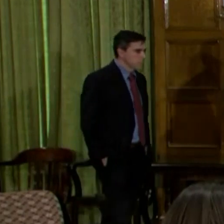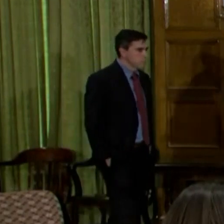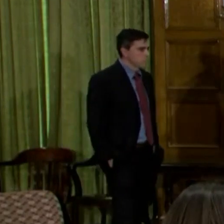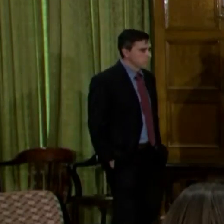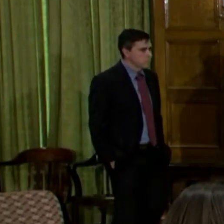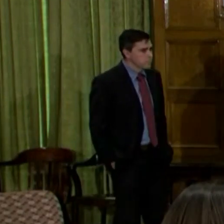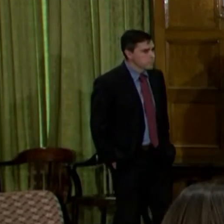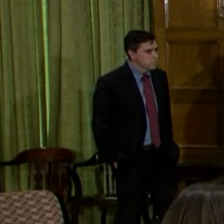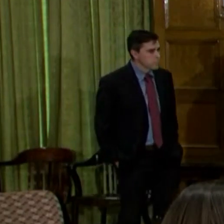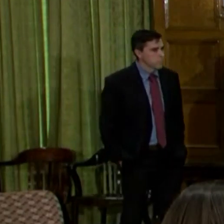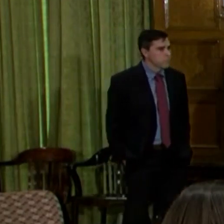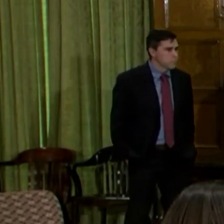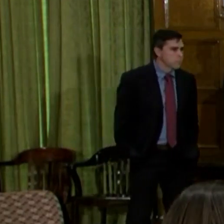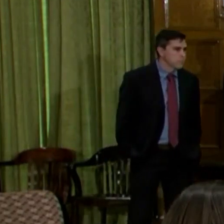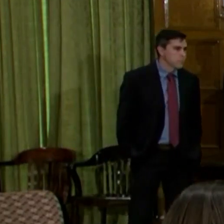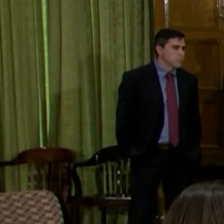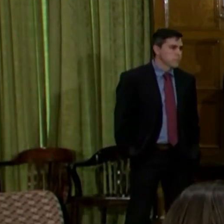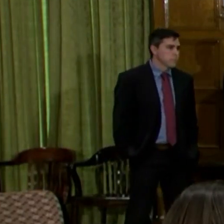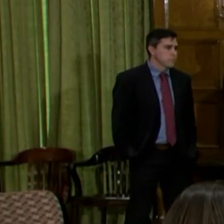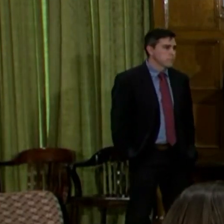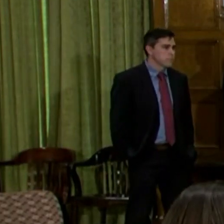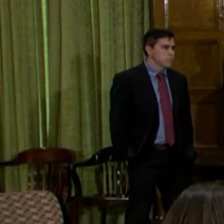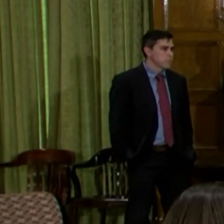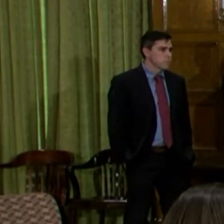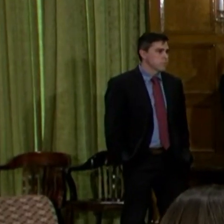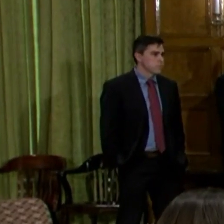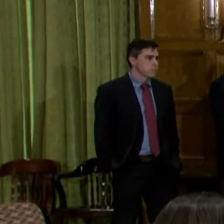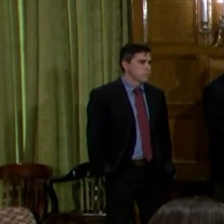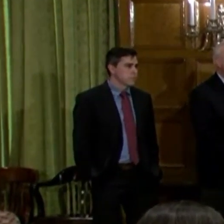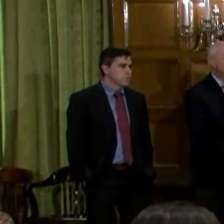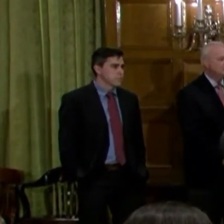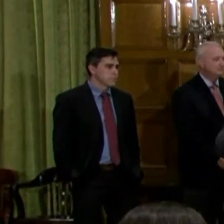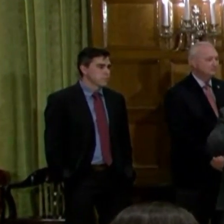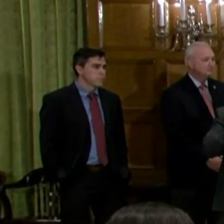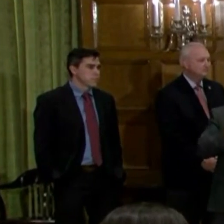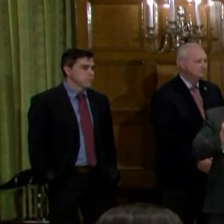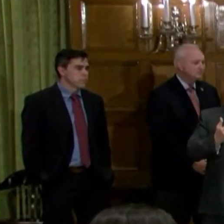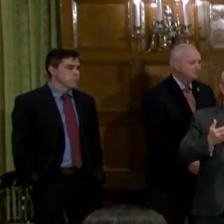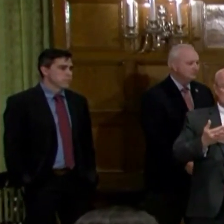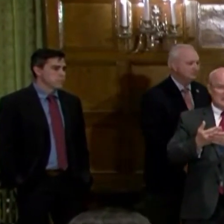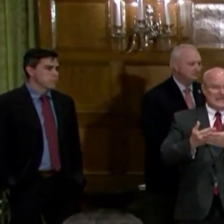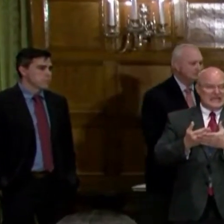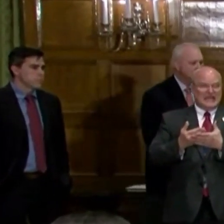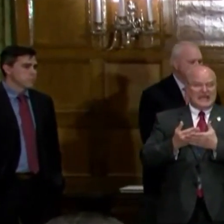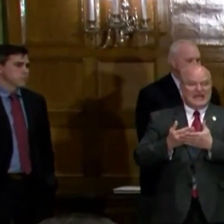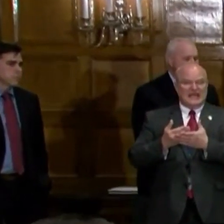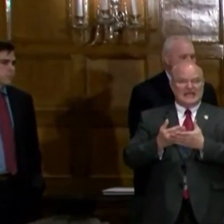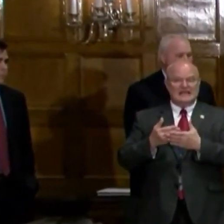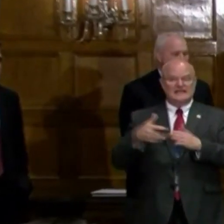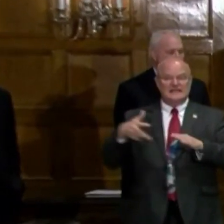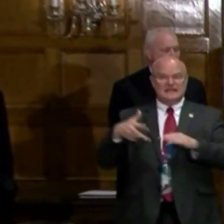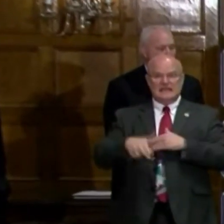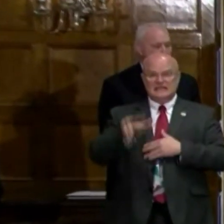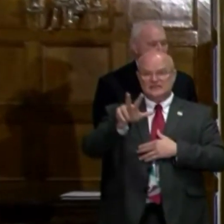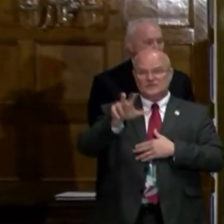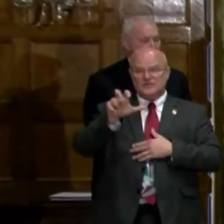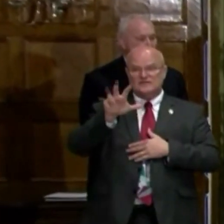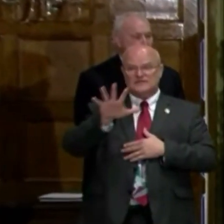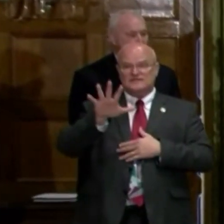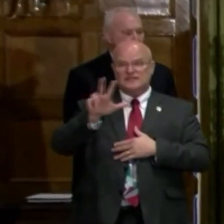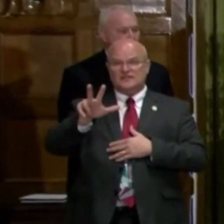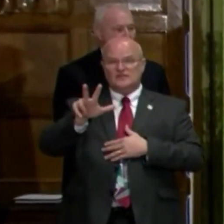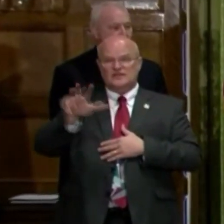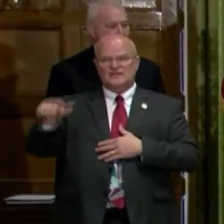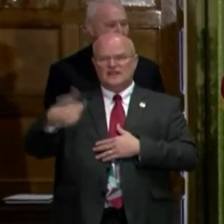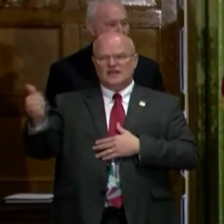$60 million from just lost business. The cut is 353. Is the other